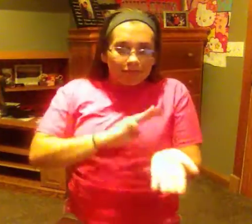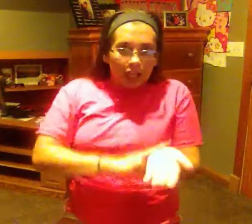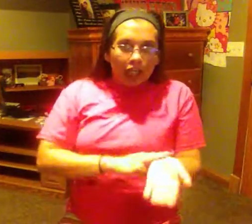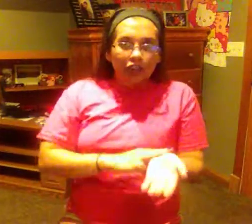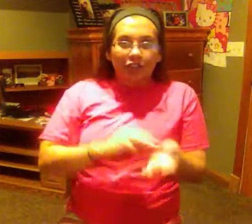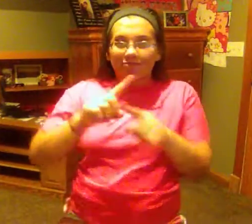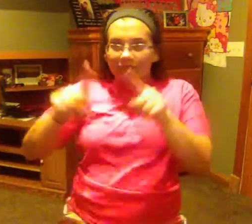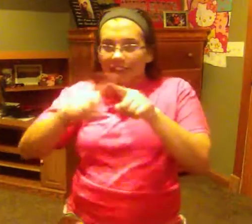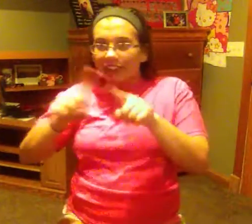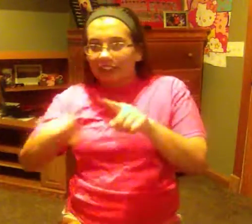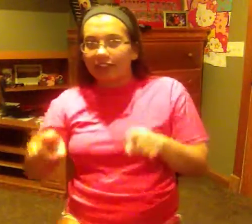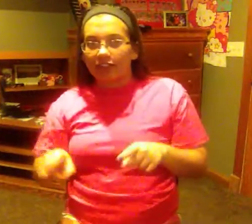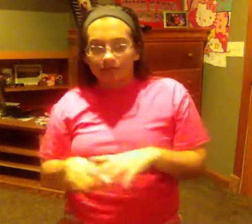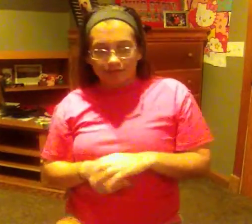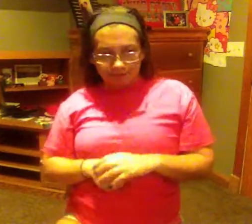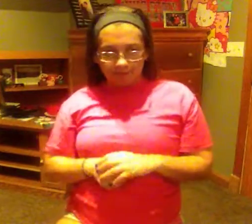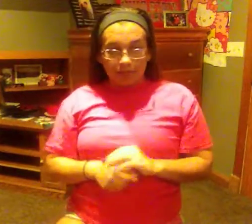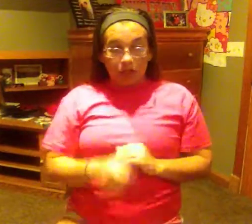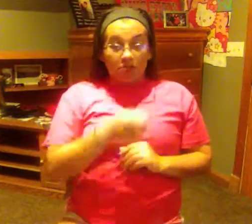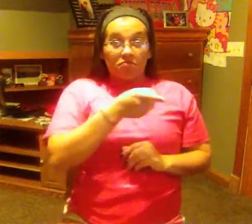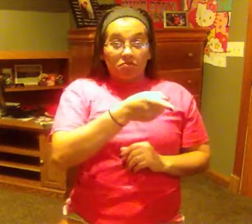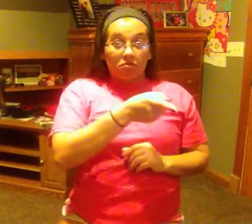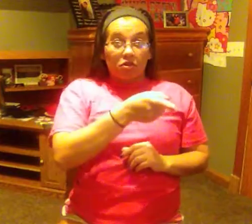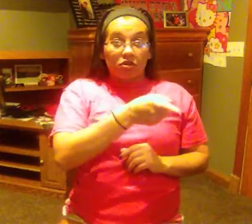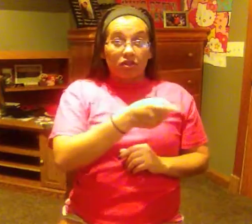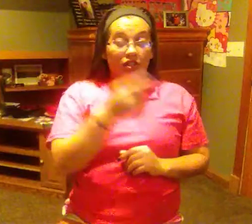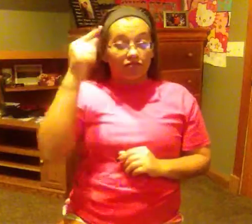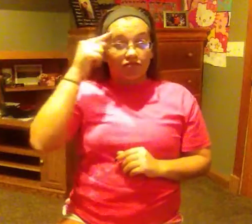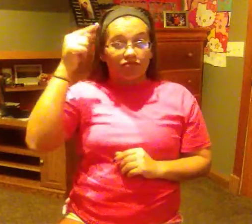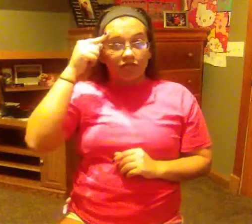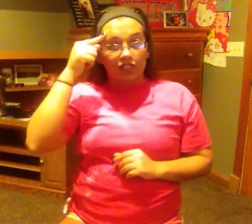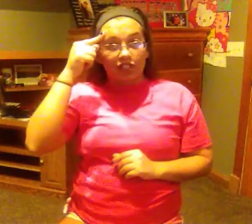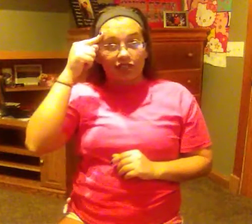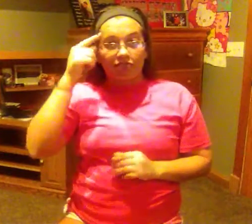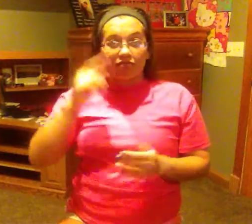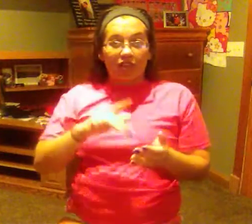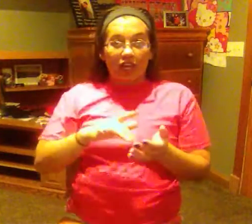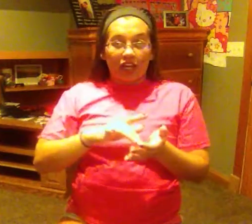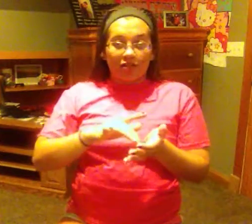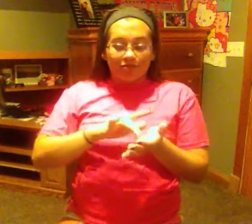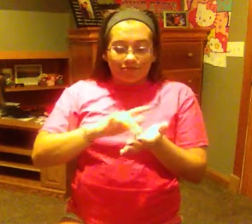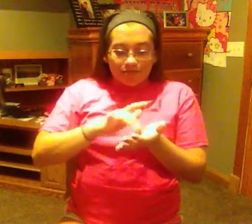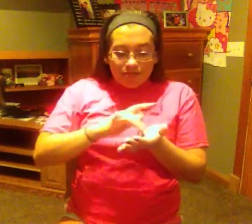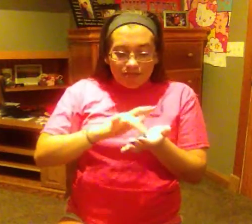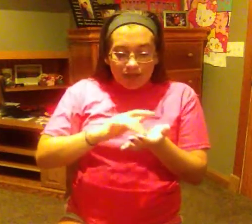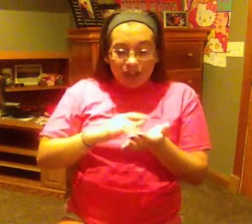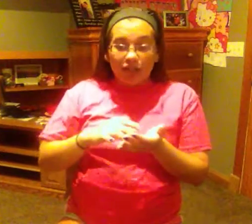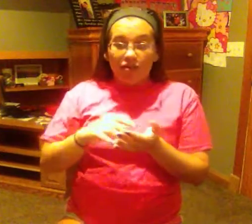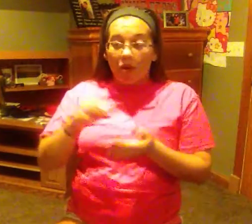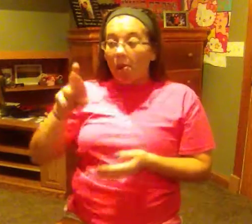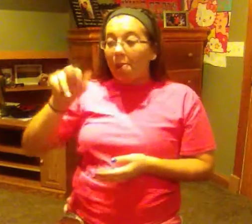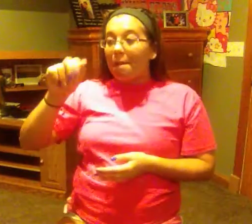every day, I come home knowing that I've helped someone, and that's a pretty cool feeling. And National Guard medical personnel offer